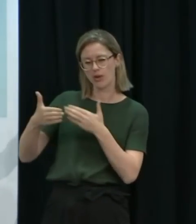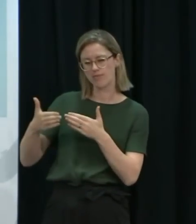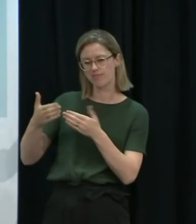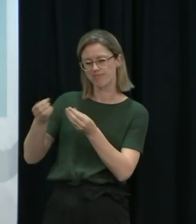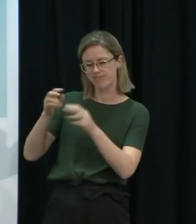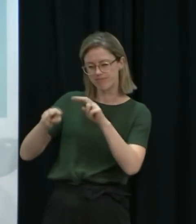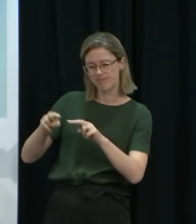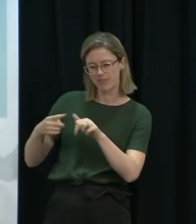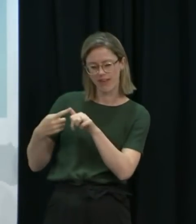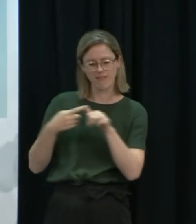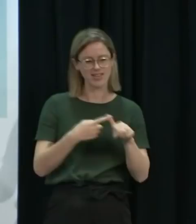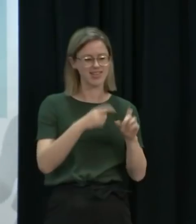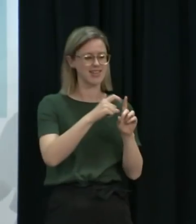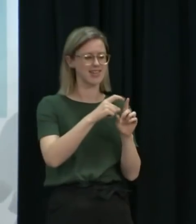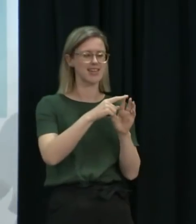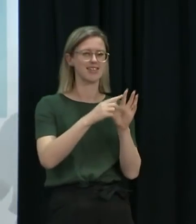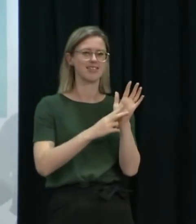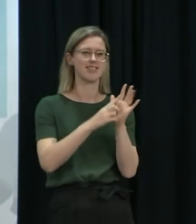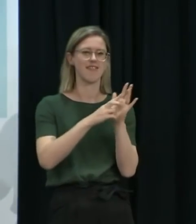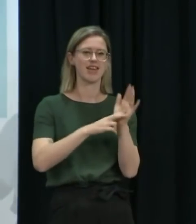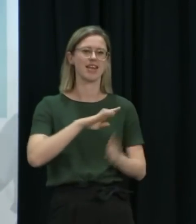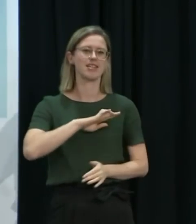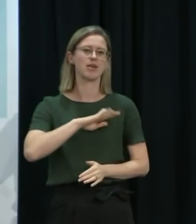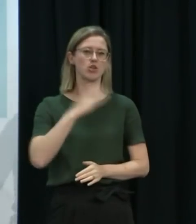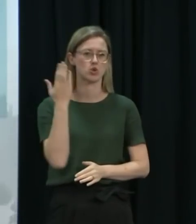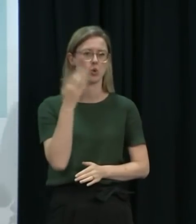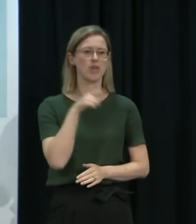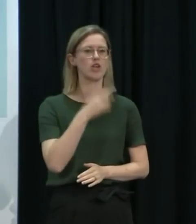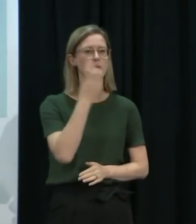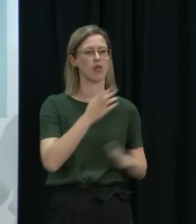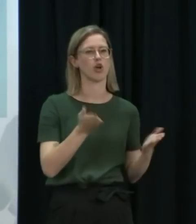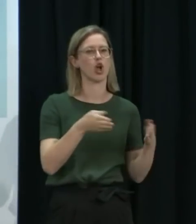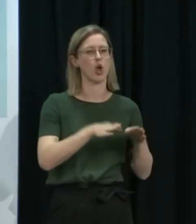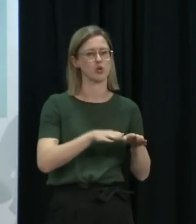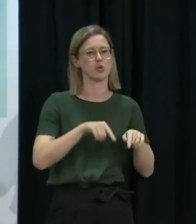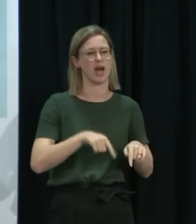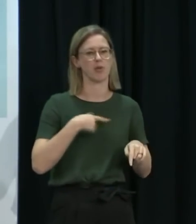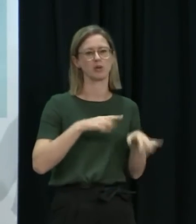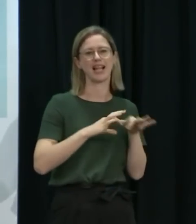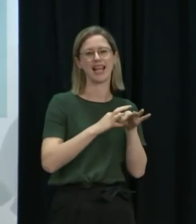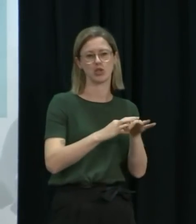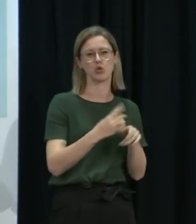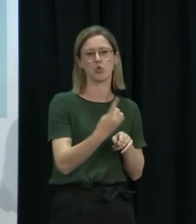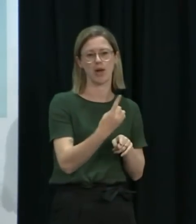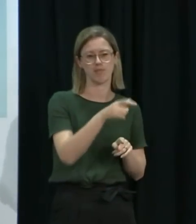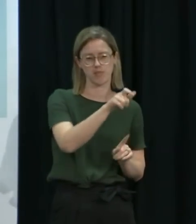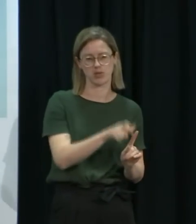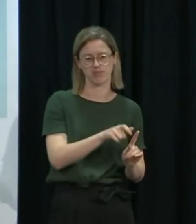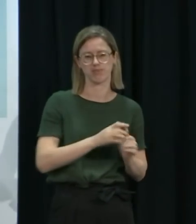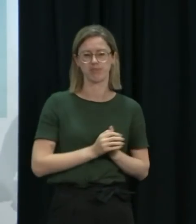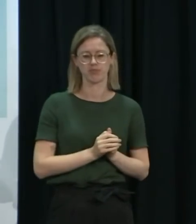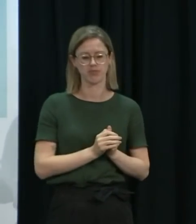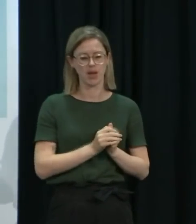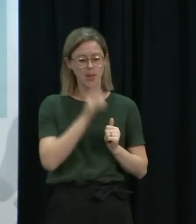health unit, Devon Intermediate School in New Plymouth has closed today after it was linked to one of the cases. Close